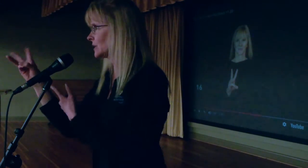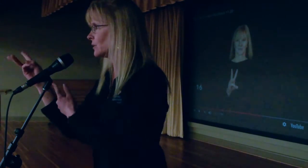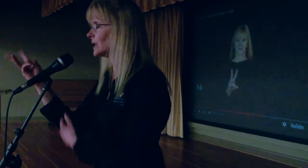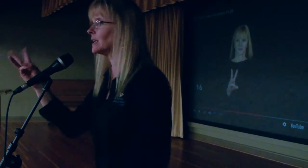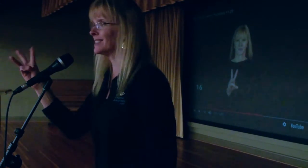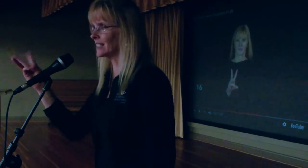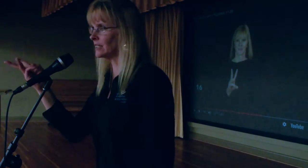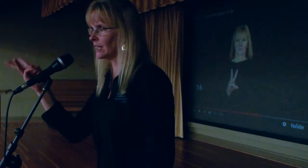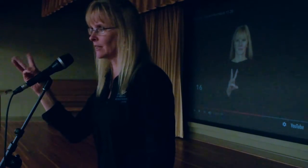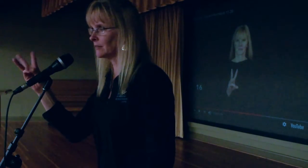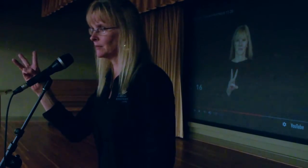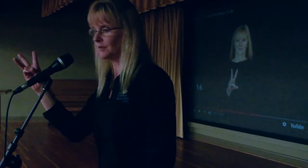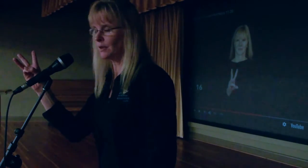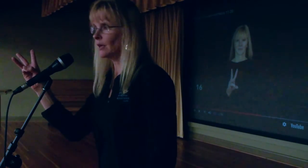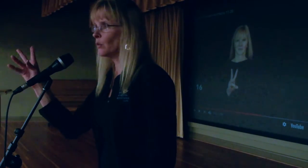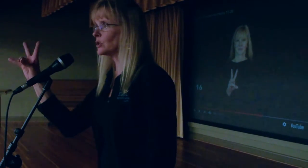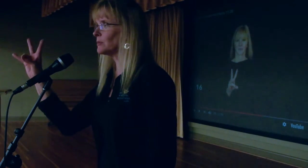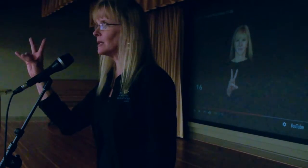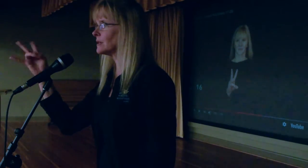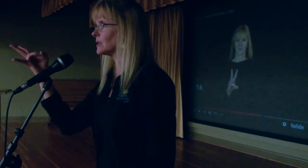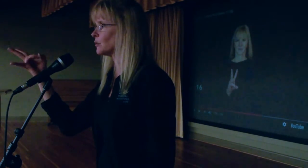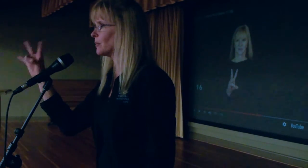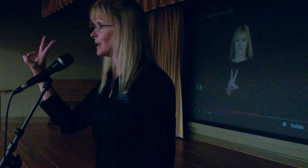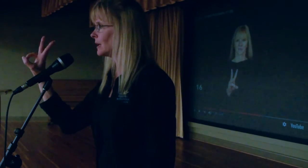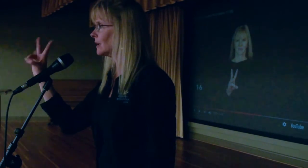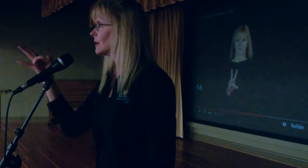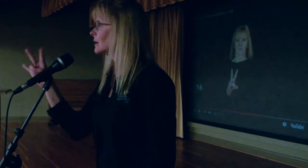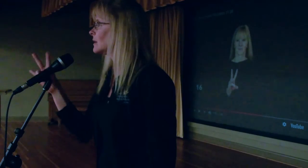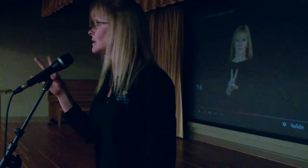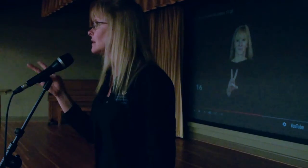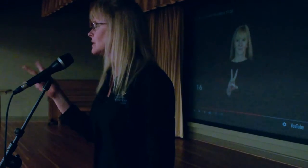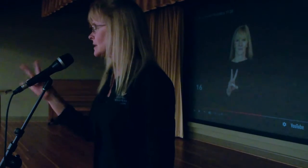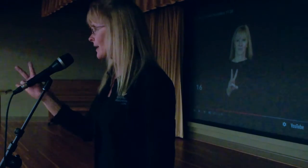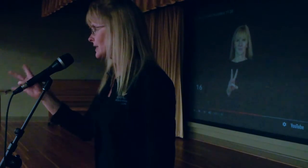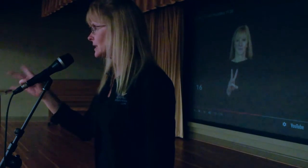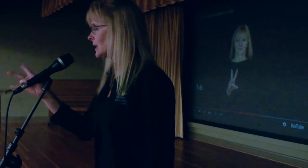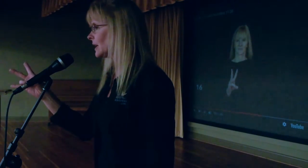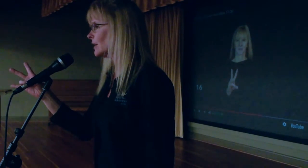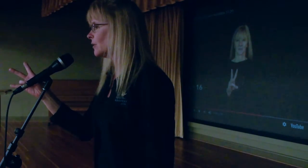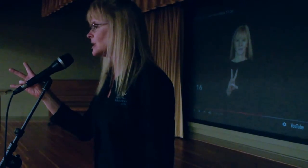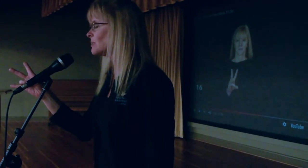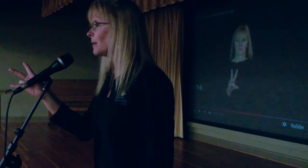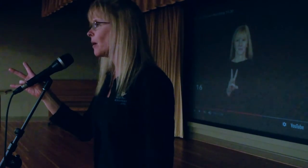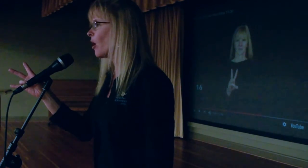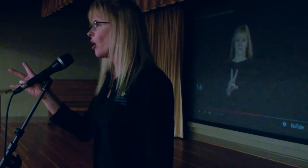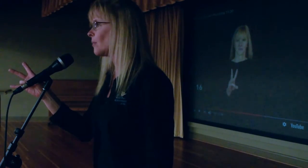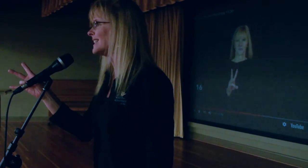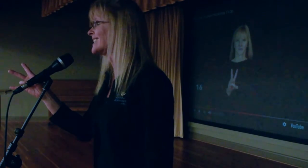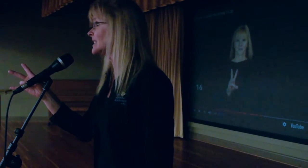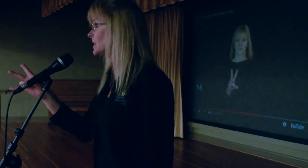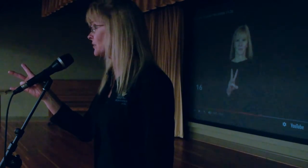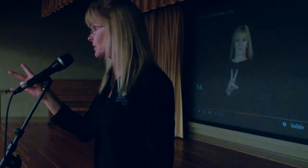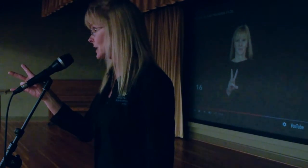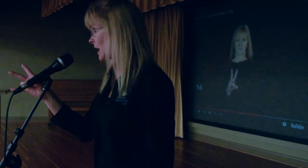on it, 16. Which means this will be 17. Now notice my palm is different